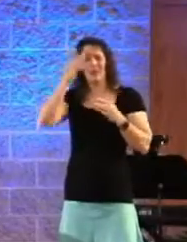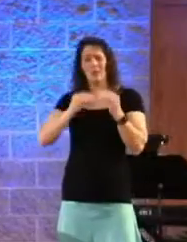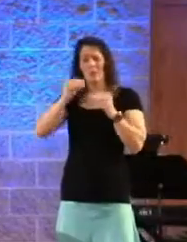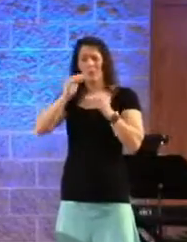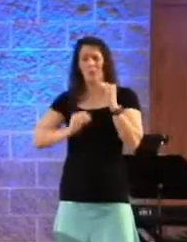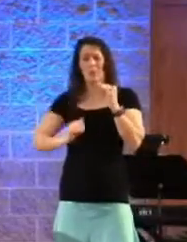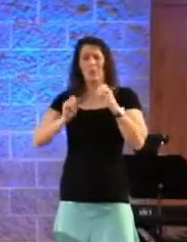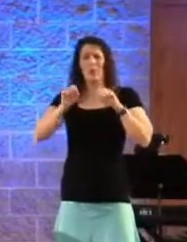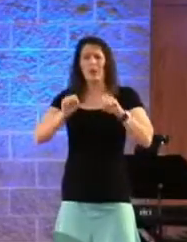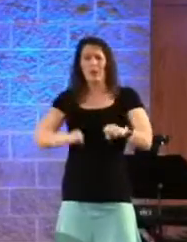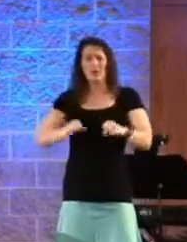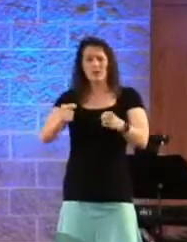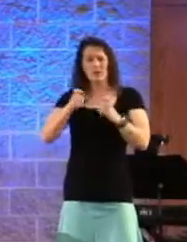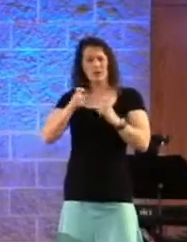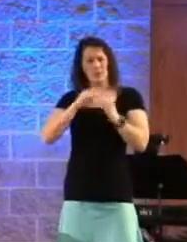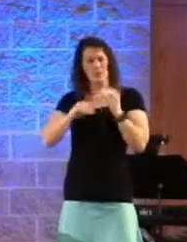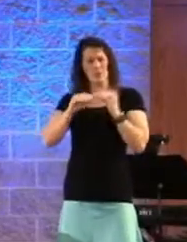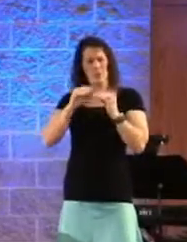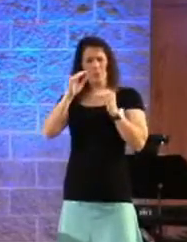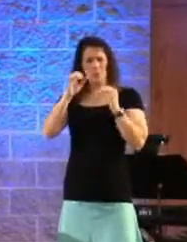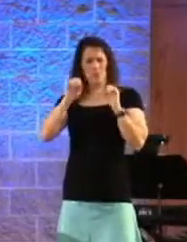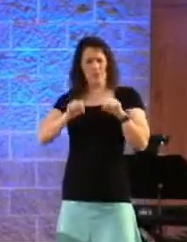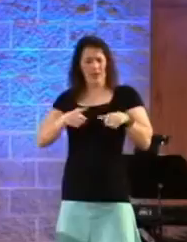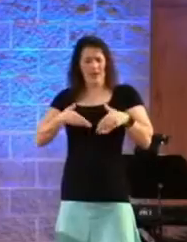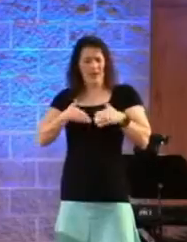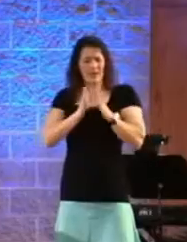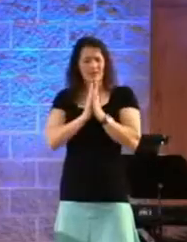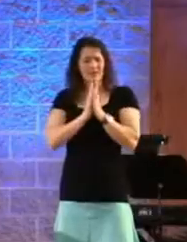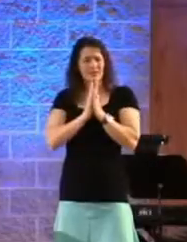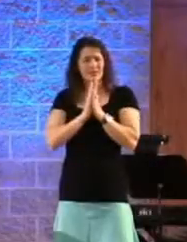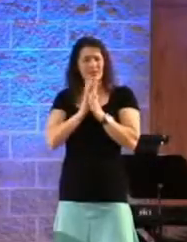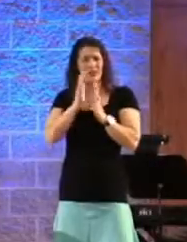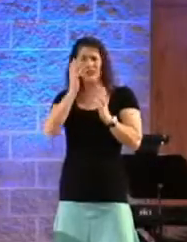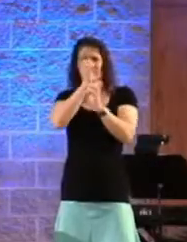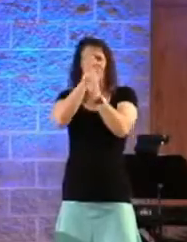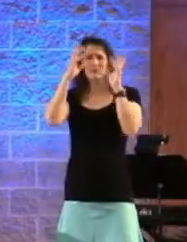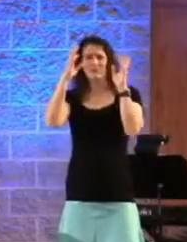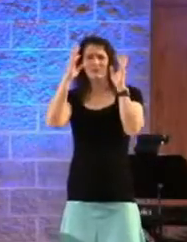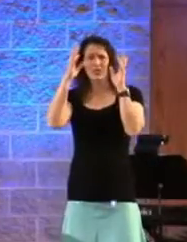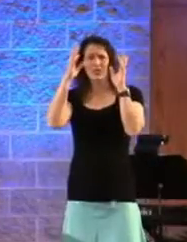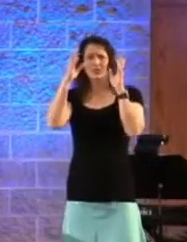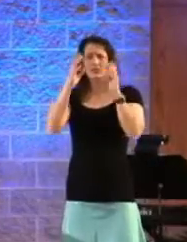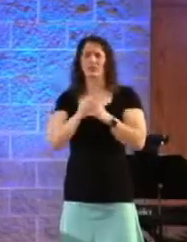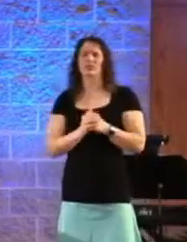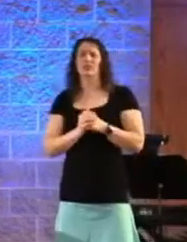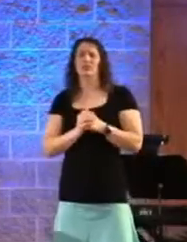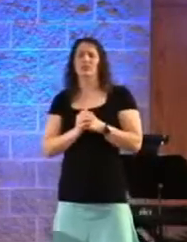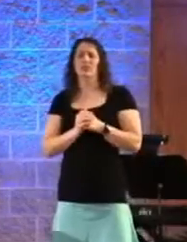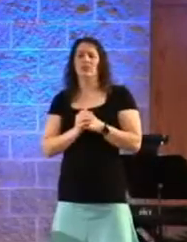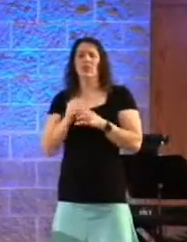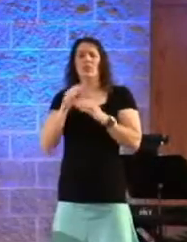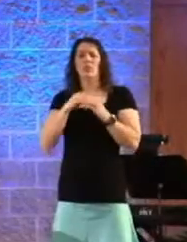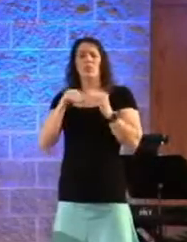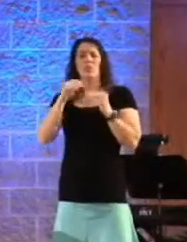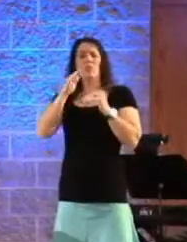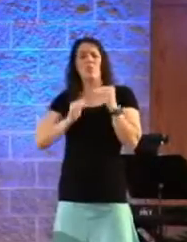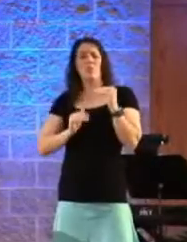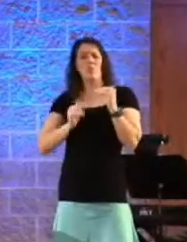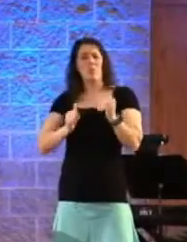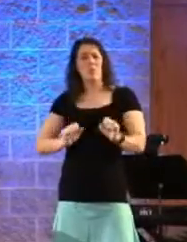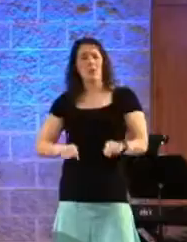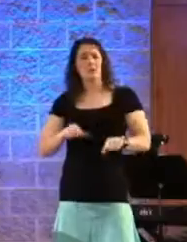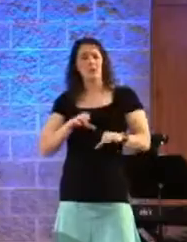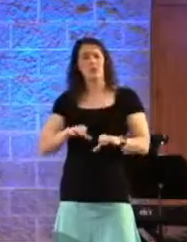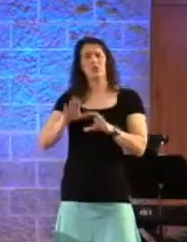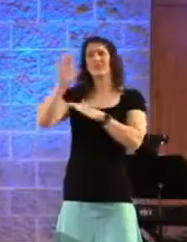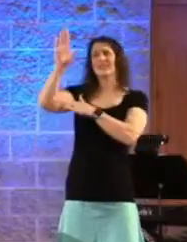us more than we could ask or imagine. He is more than able to do his will to bring us